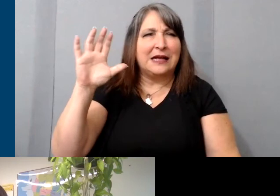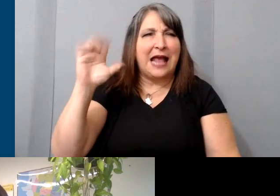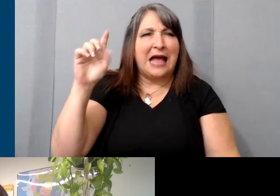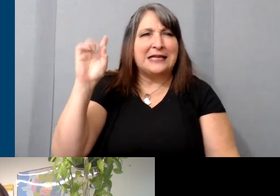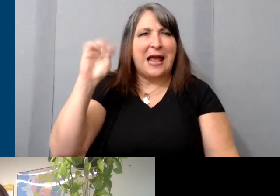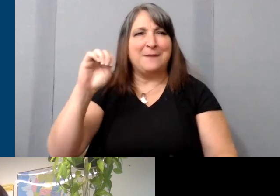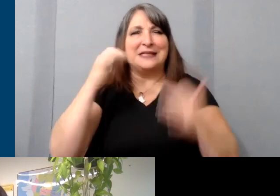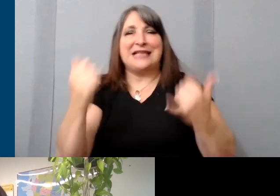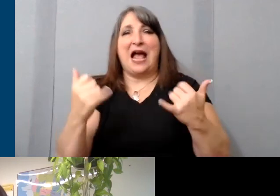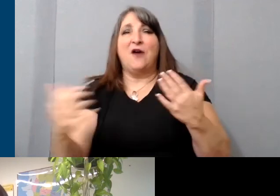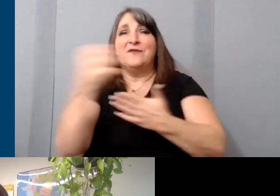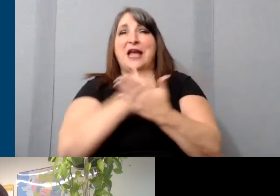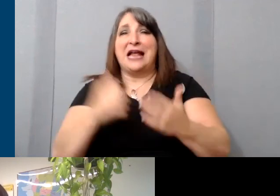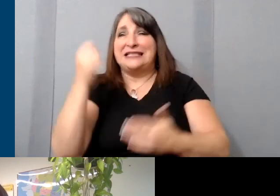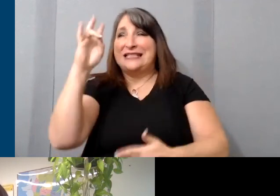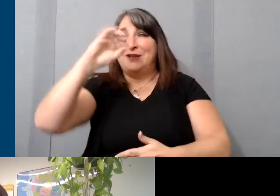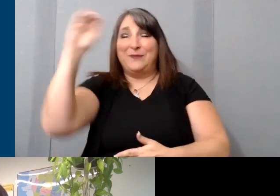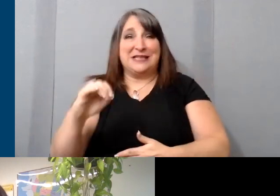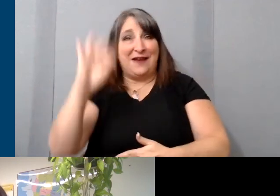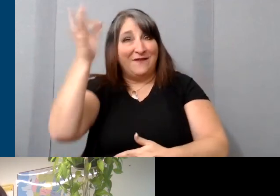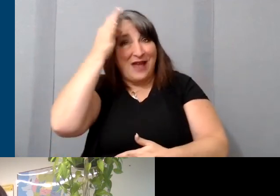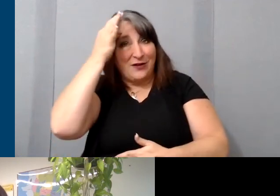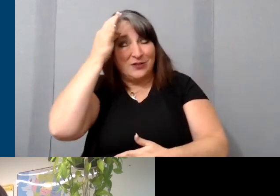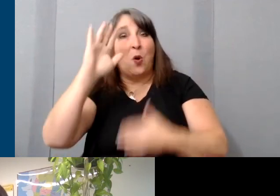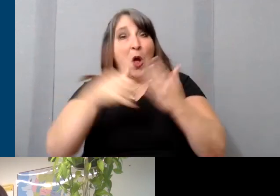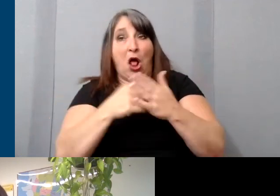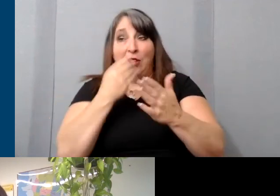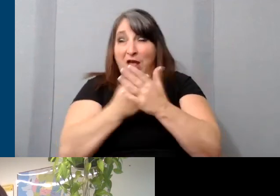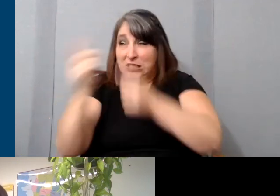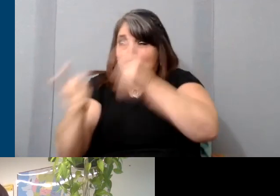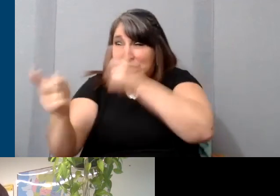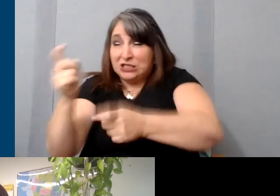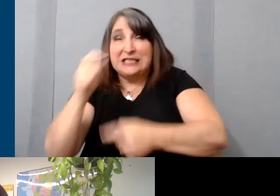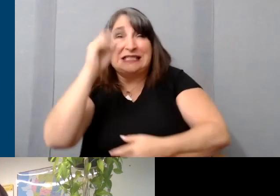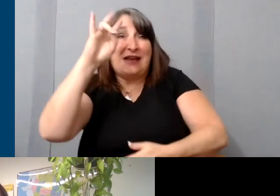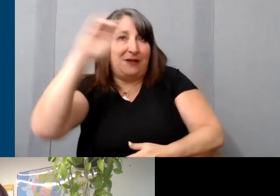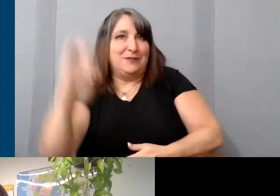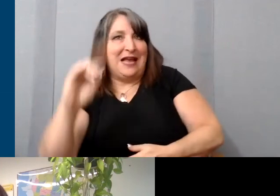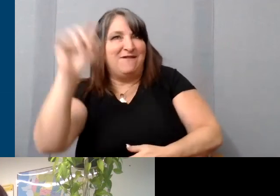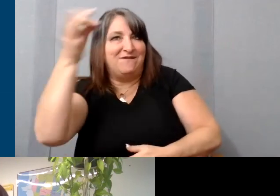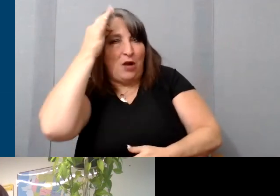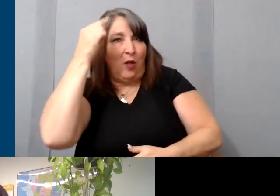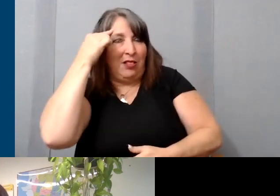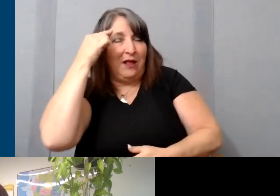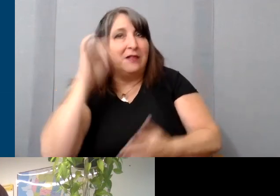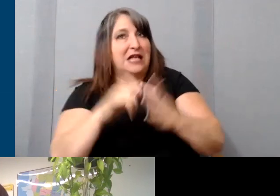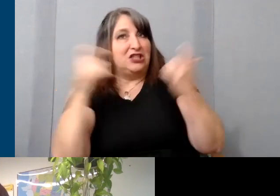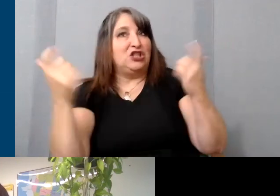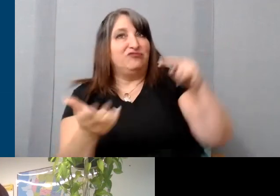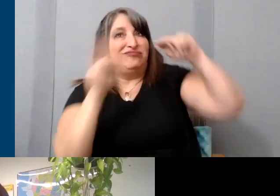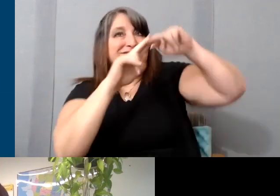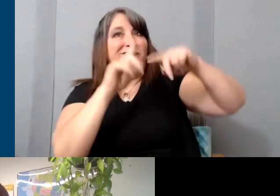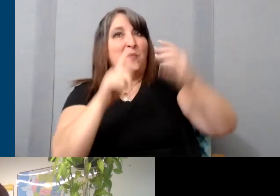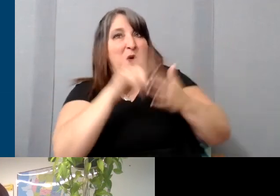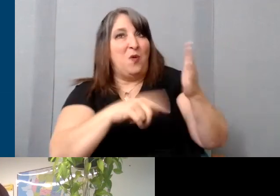federal rate. So out of all the contributions we received, 17% of that was federal. And that is a huge jump from what we've seen